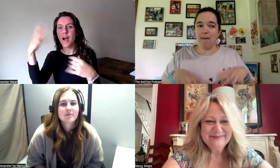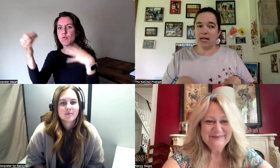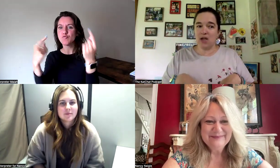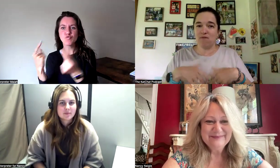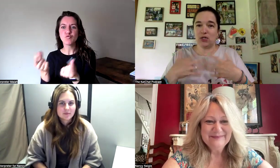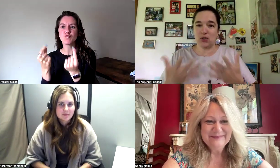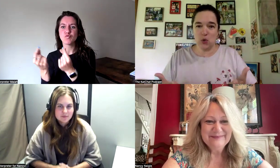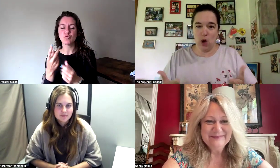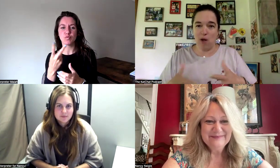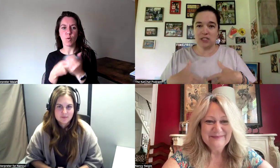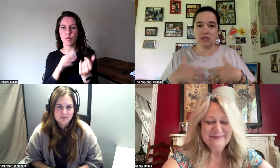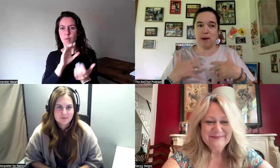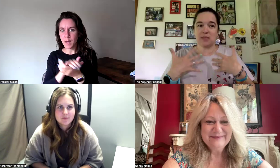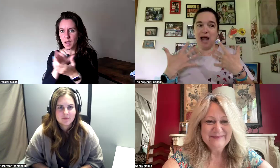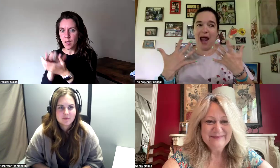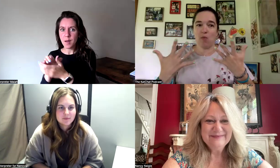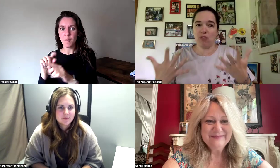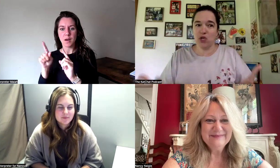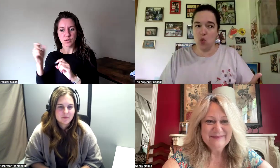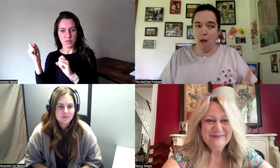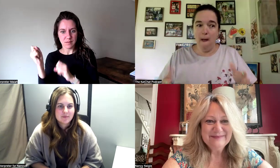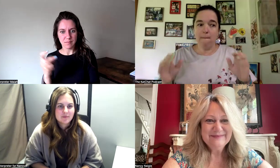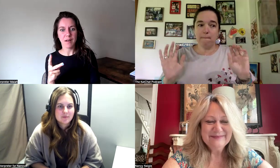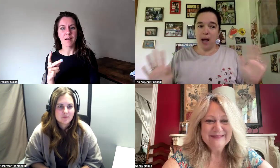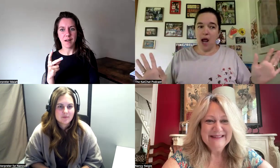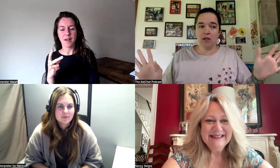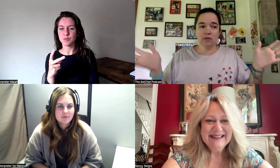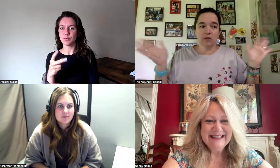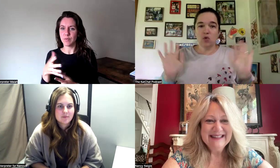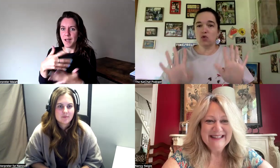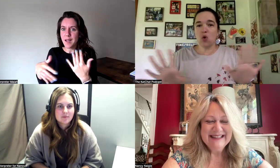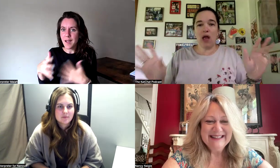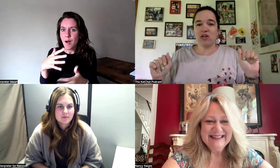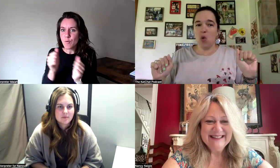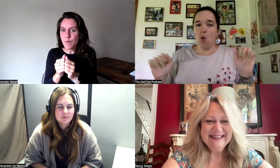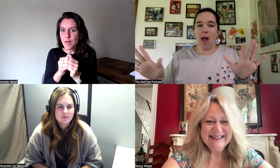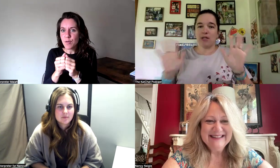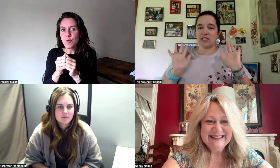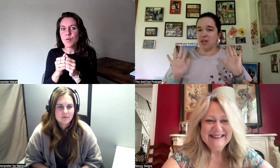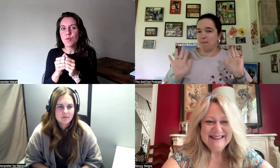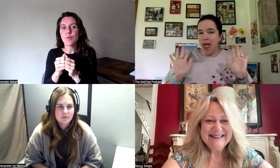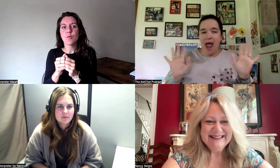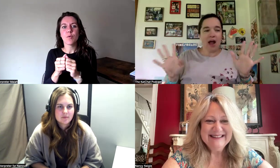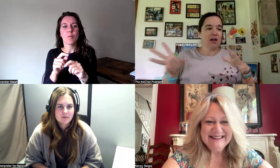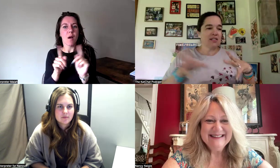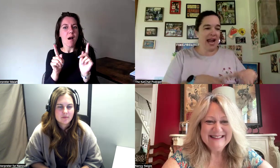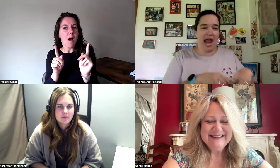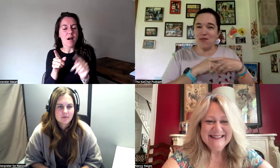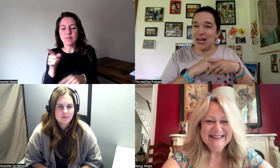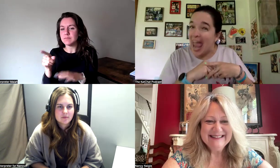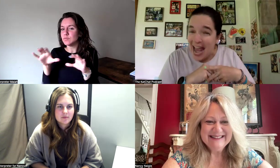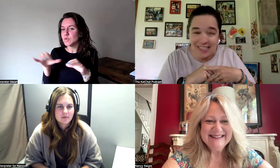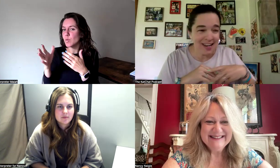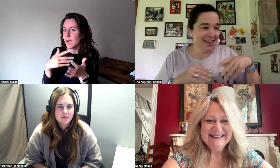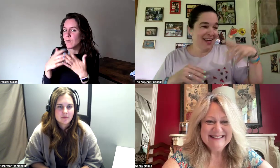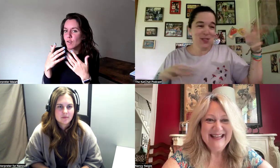I came in here for you. I want to spend some time with you. Bye. You do whatever you want. Just step back. Take care